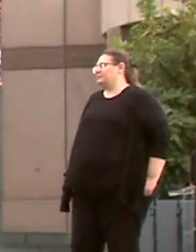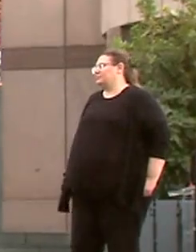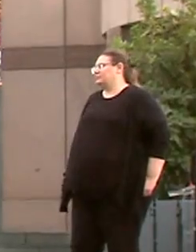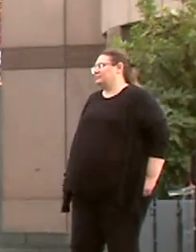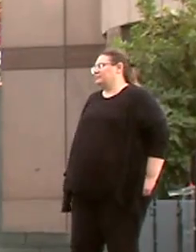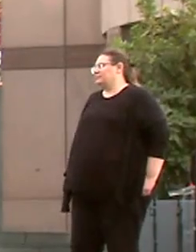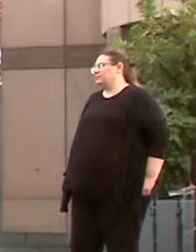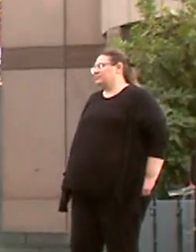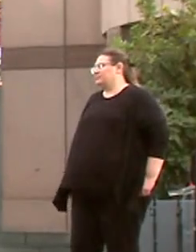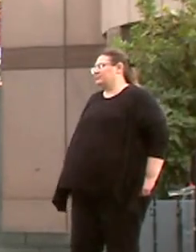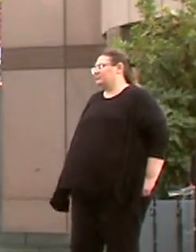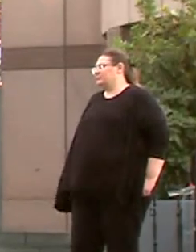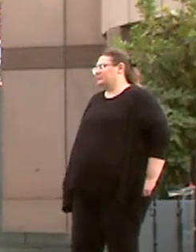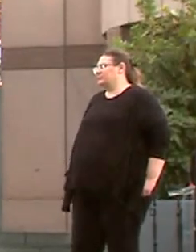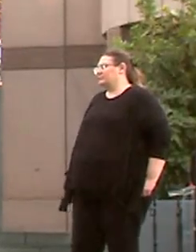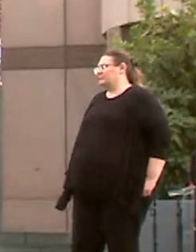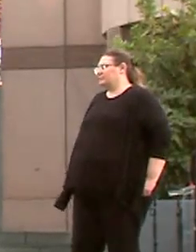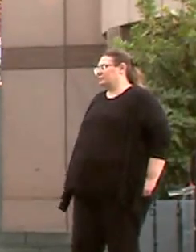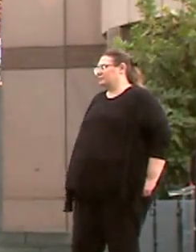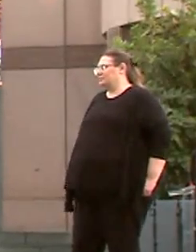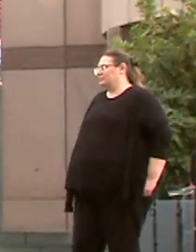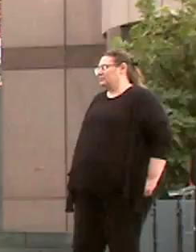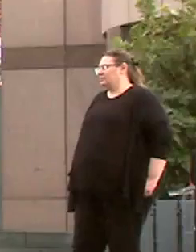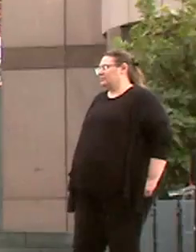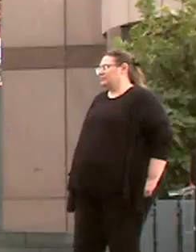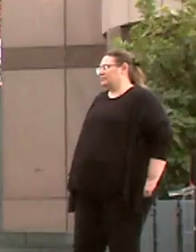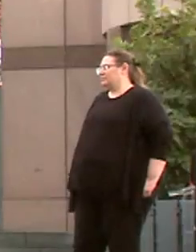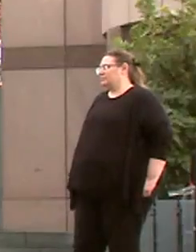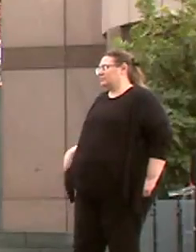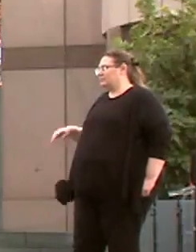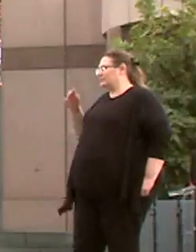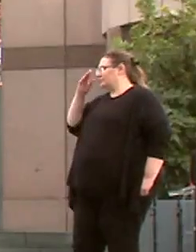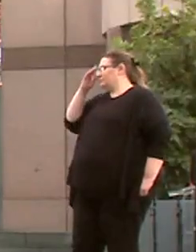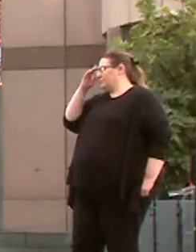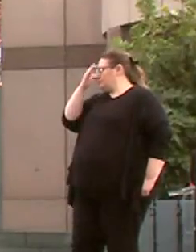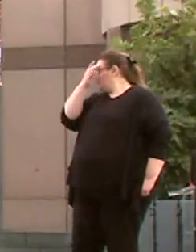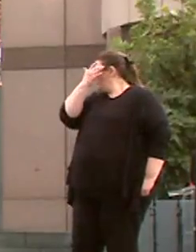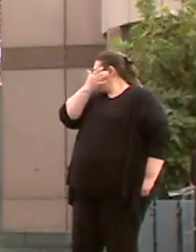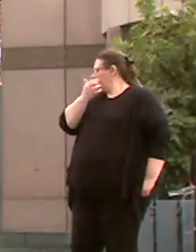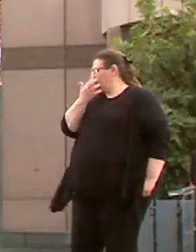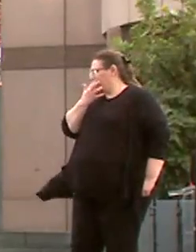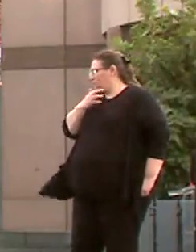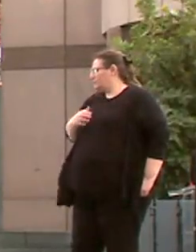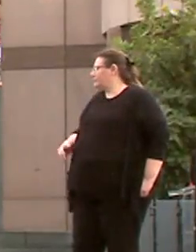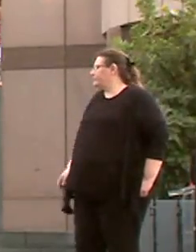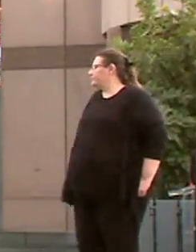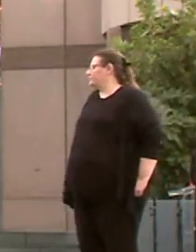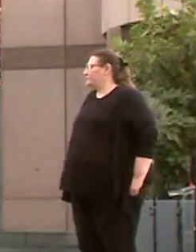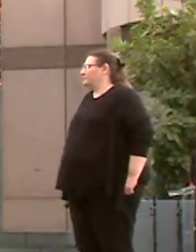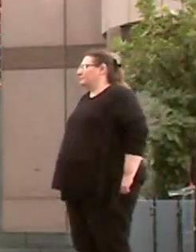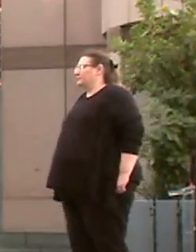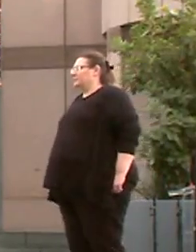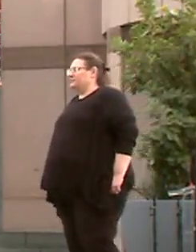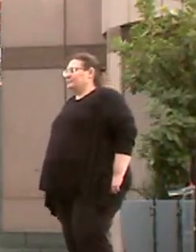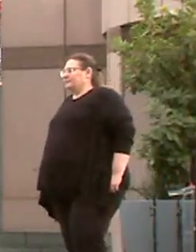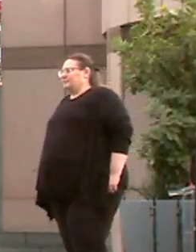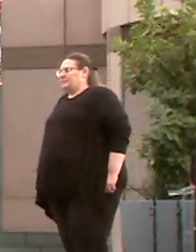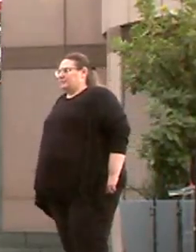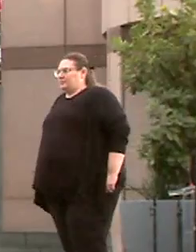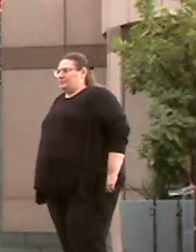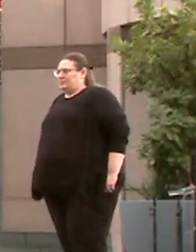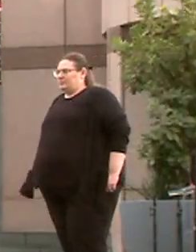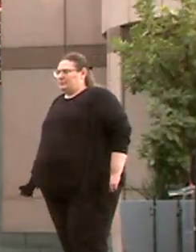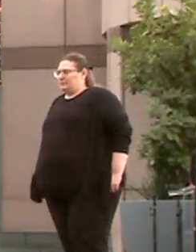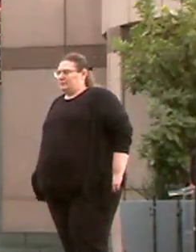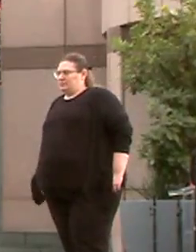to recognize maybe where there might be some problems, but there's always multiplicities of solutions. So if I was going to write a project, which